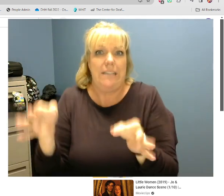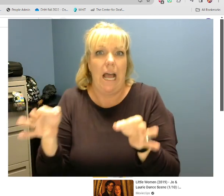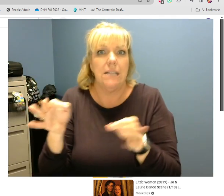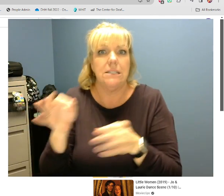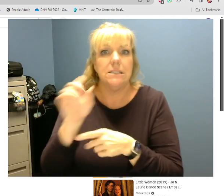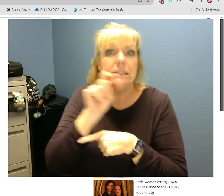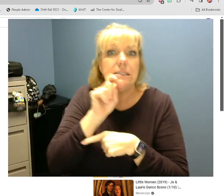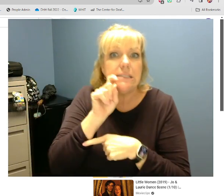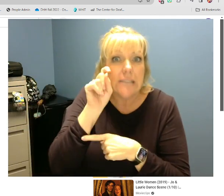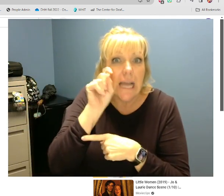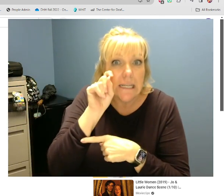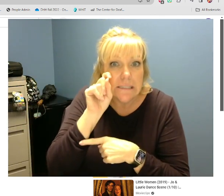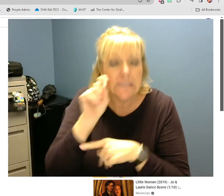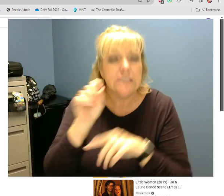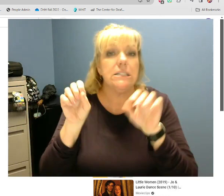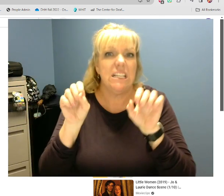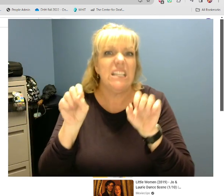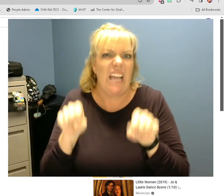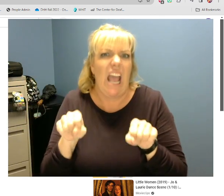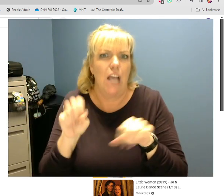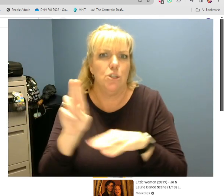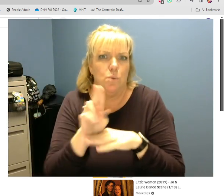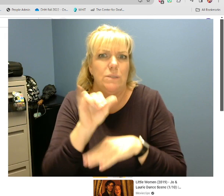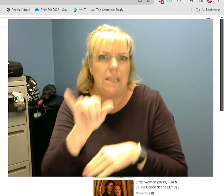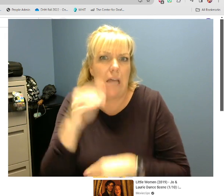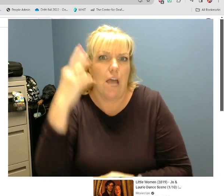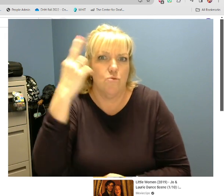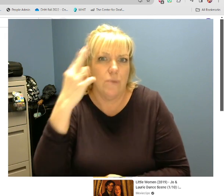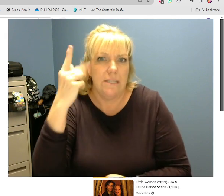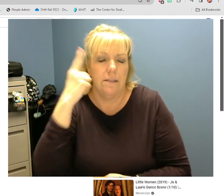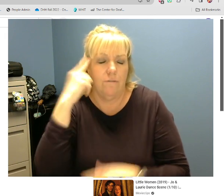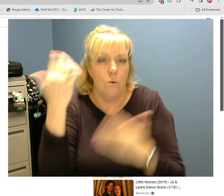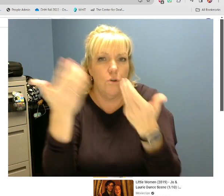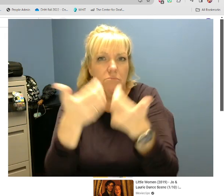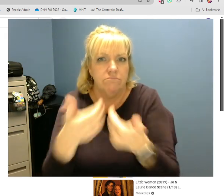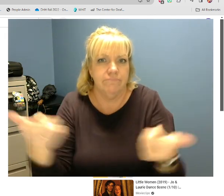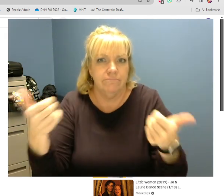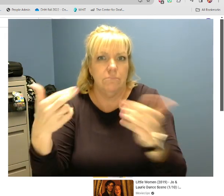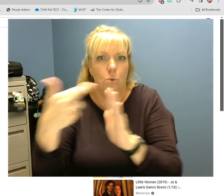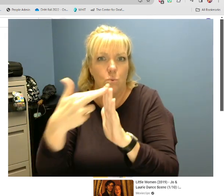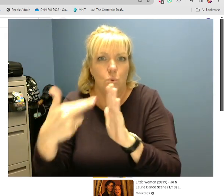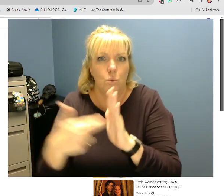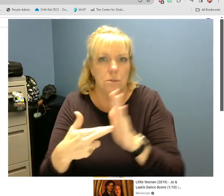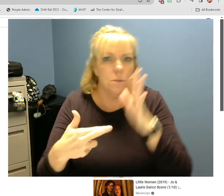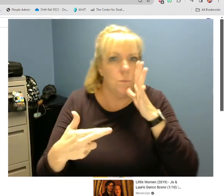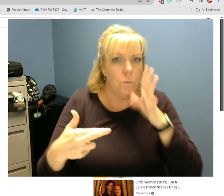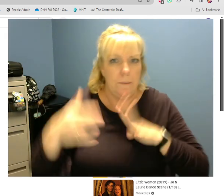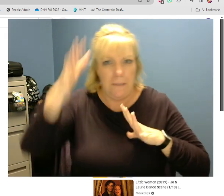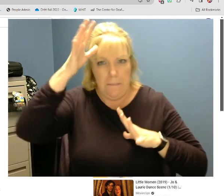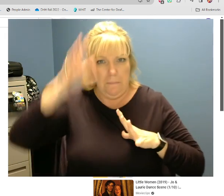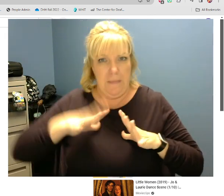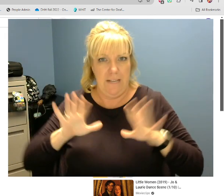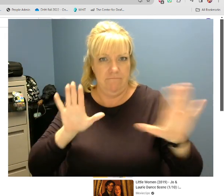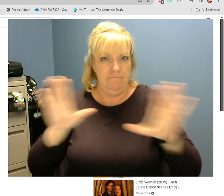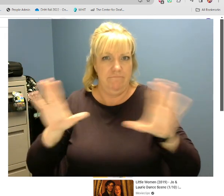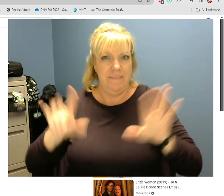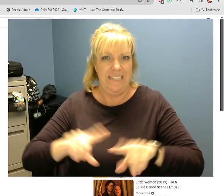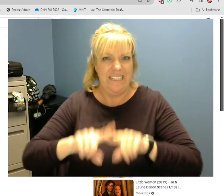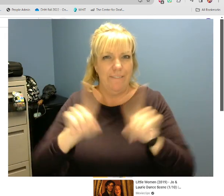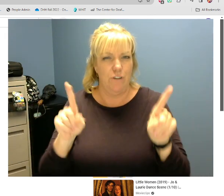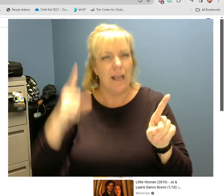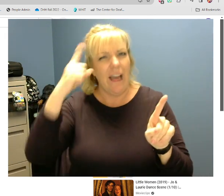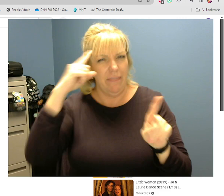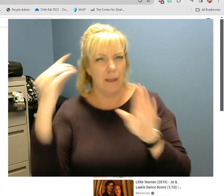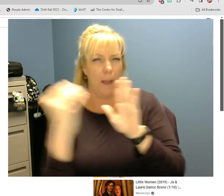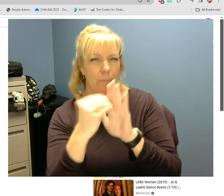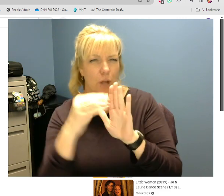valid basis of classification. I think I put that on your outline. Let me pull it up here to make sure.